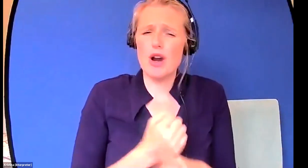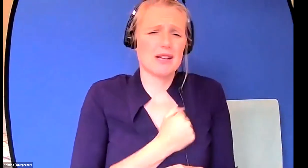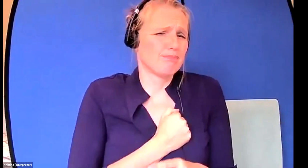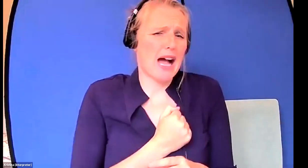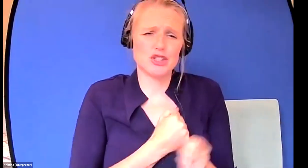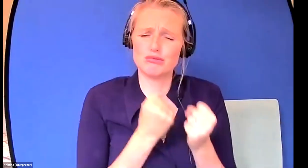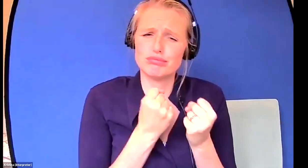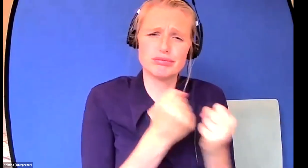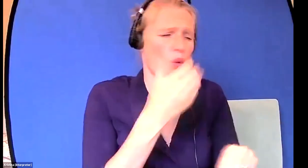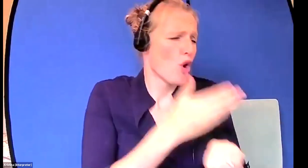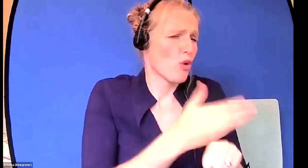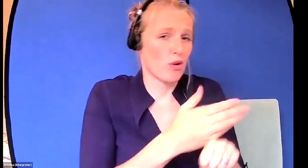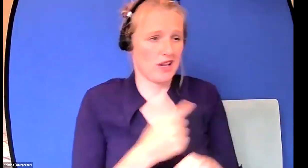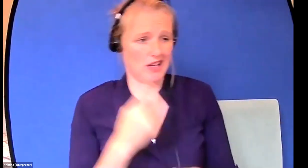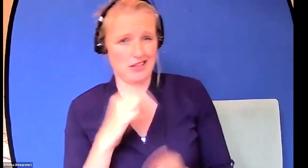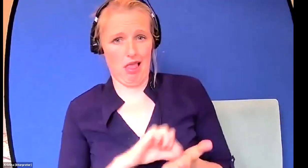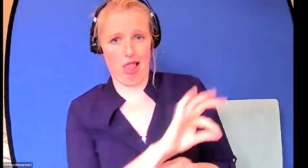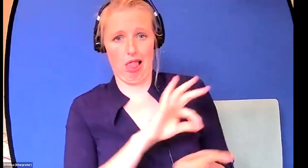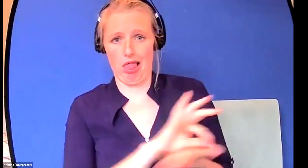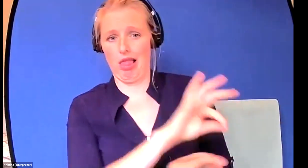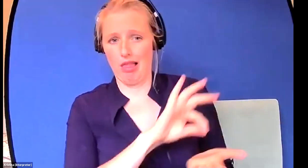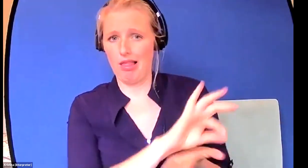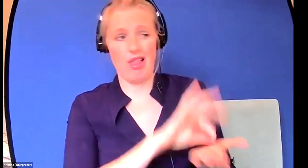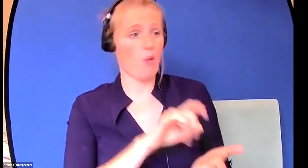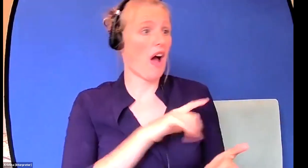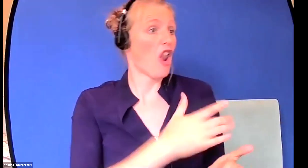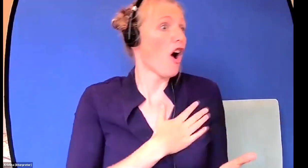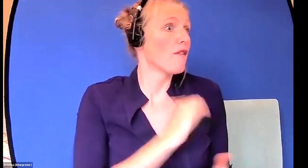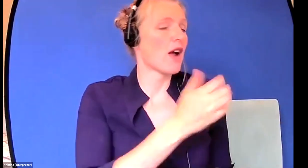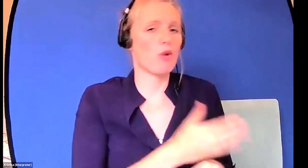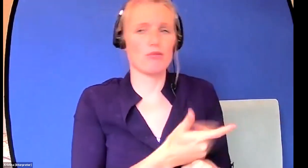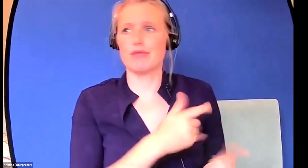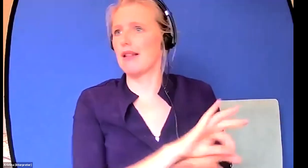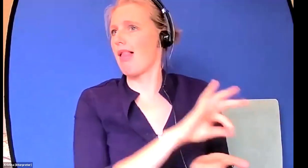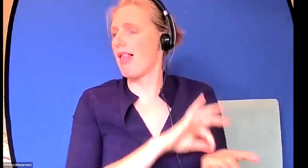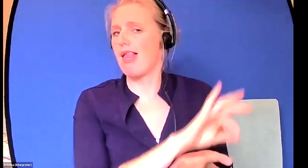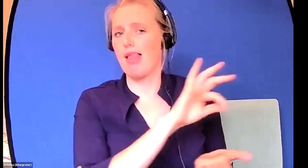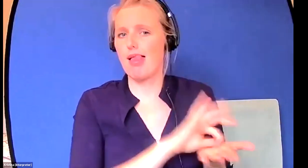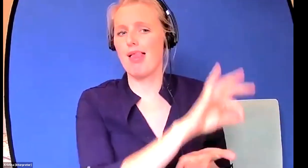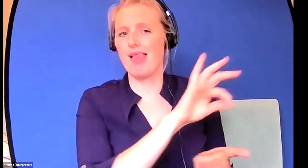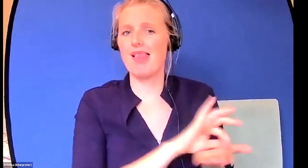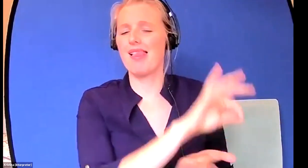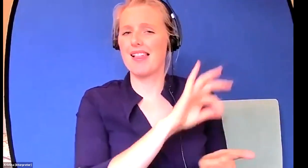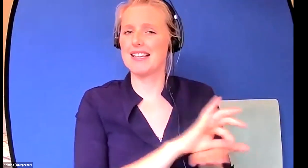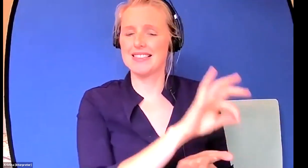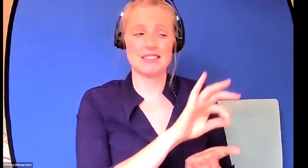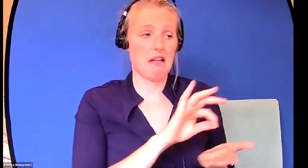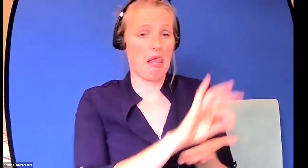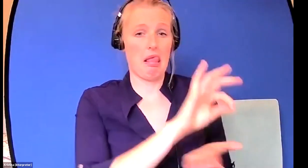exploit, while working for love in itself became an option only open to the most